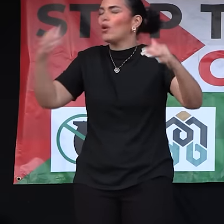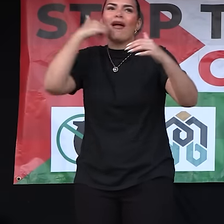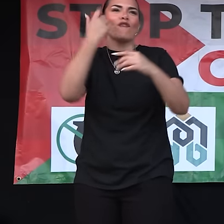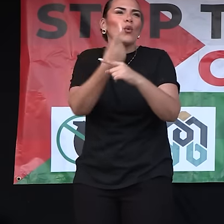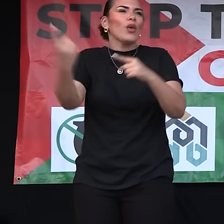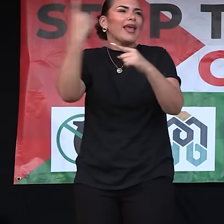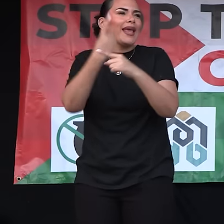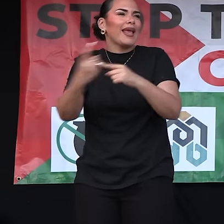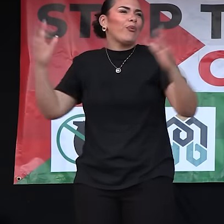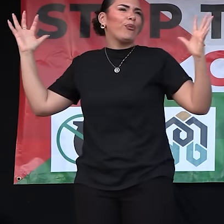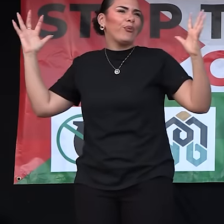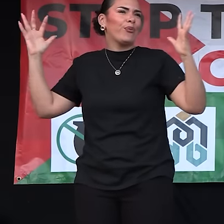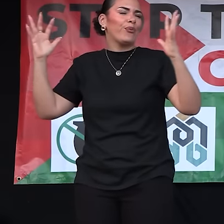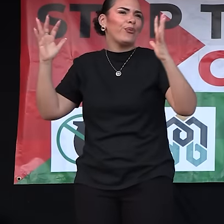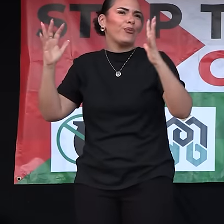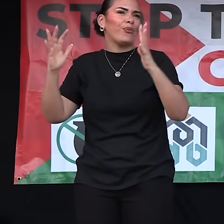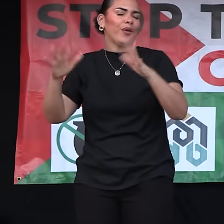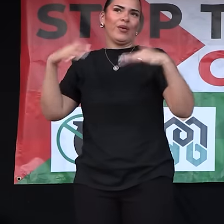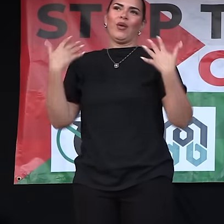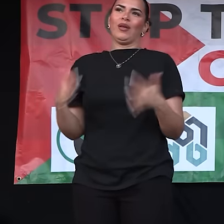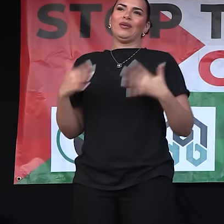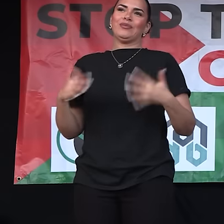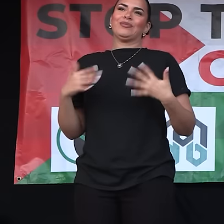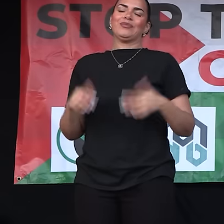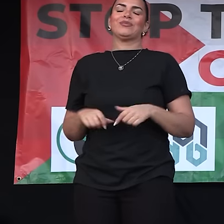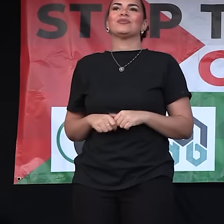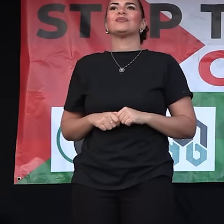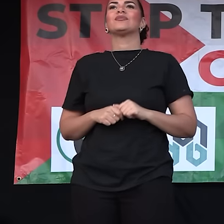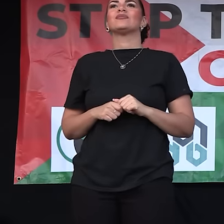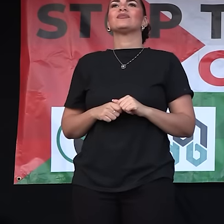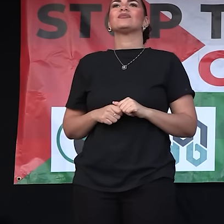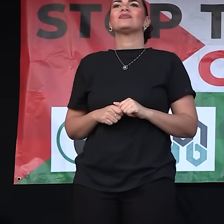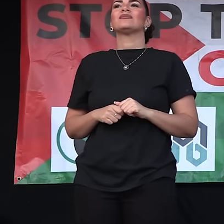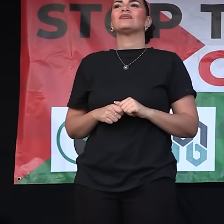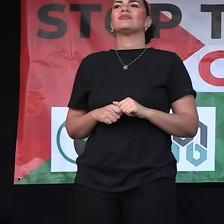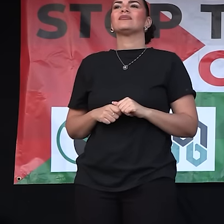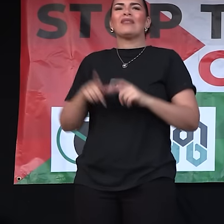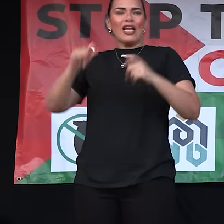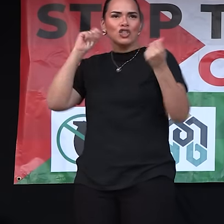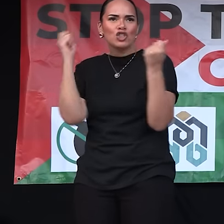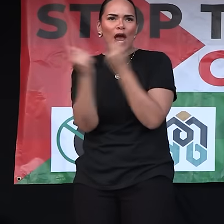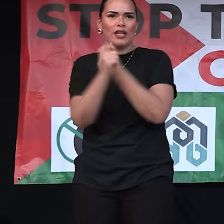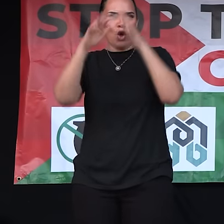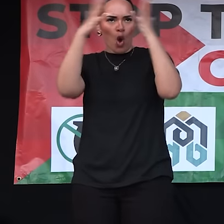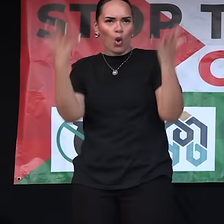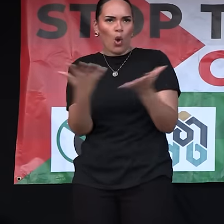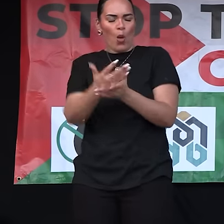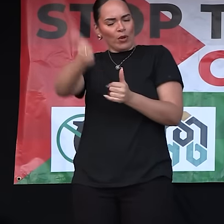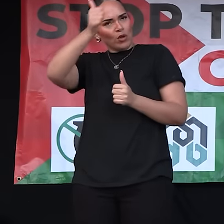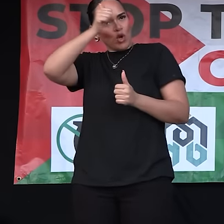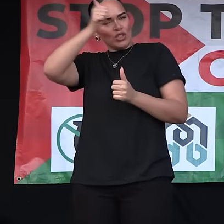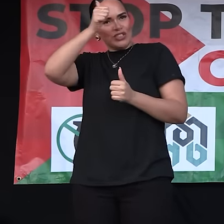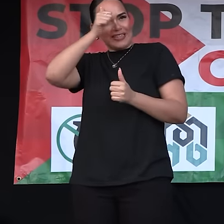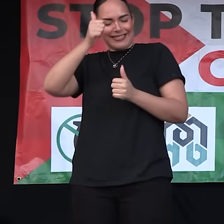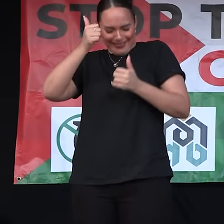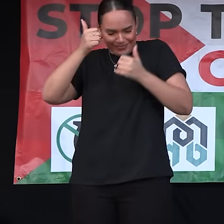week. The moment we are living is that change in global consciousness that we have